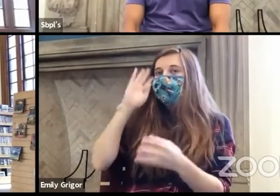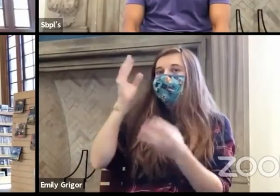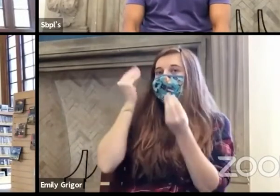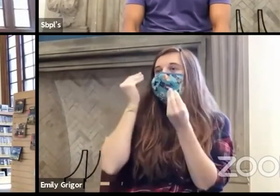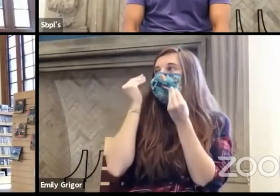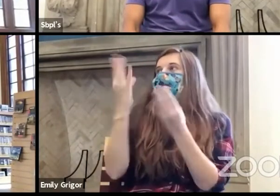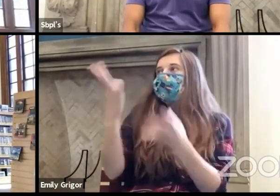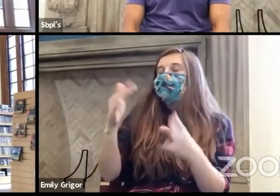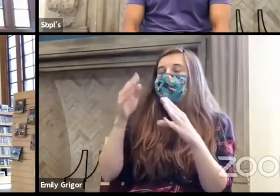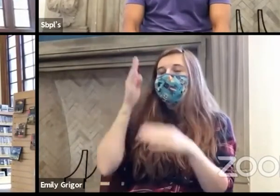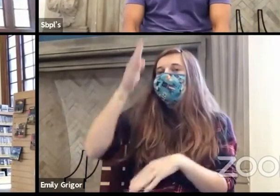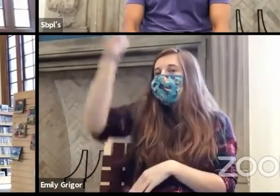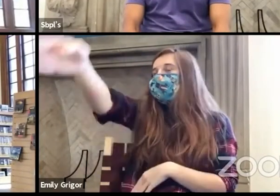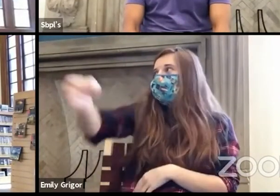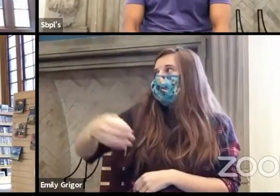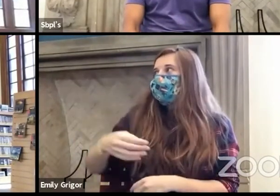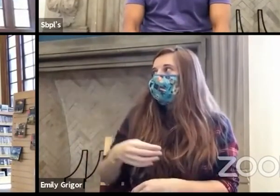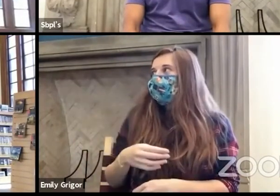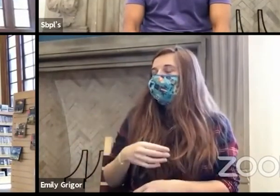We will let you know about our upcoming events.